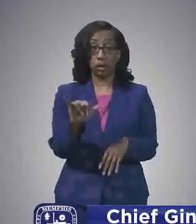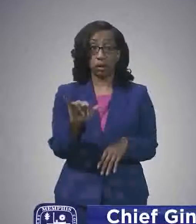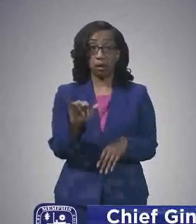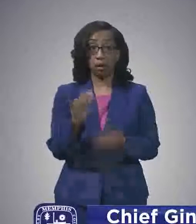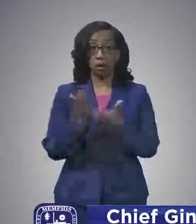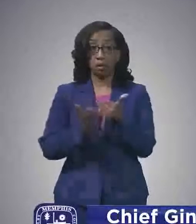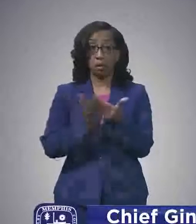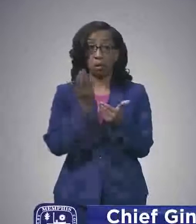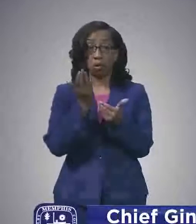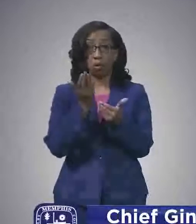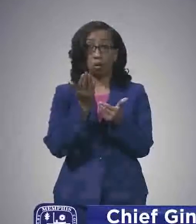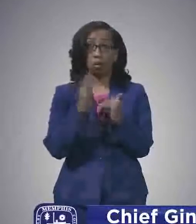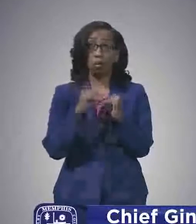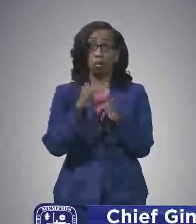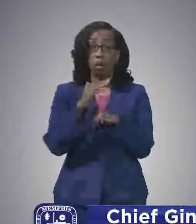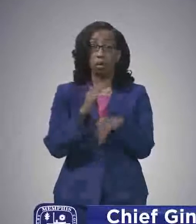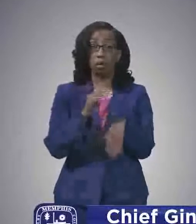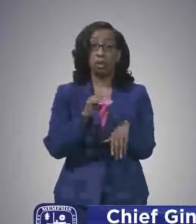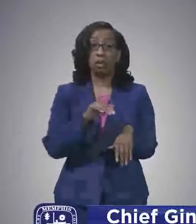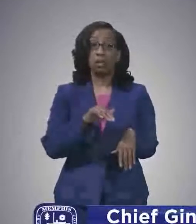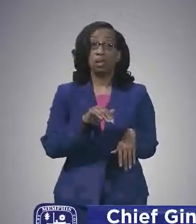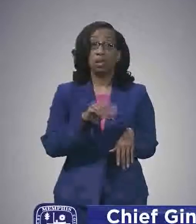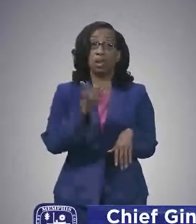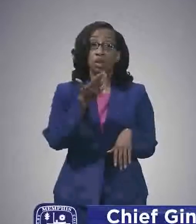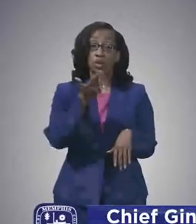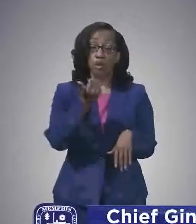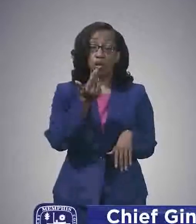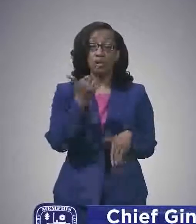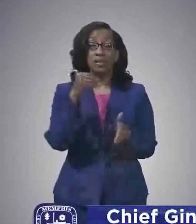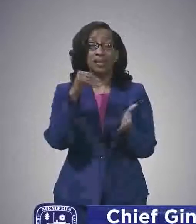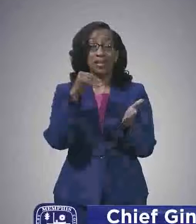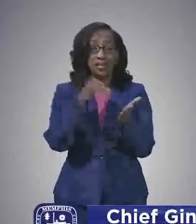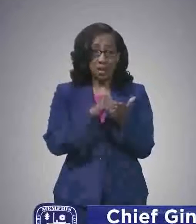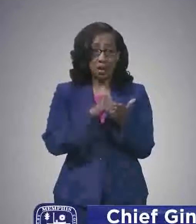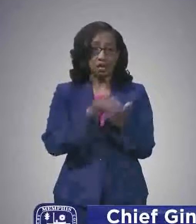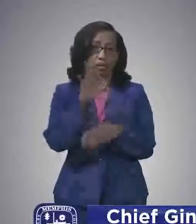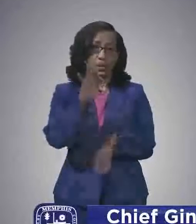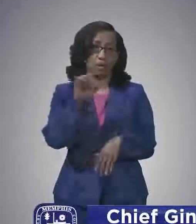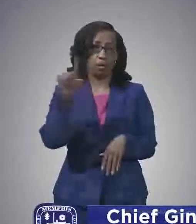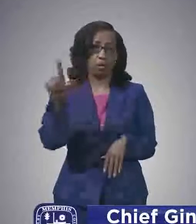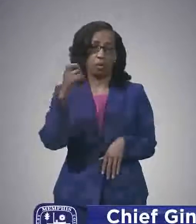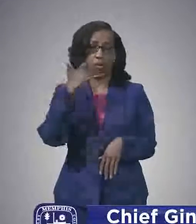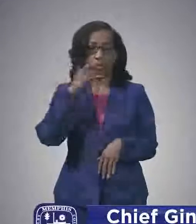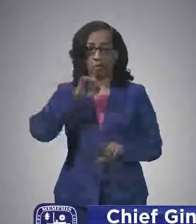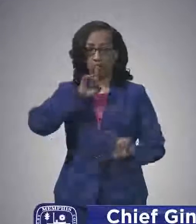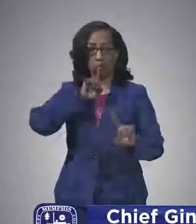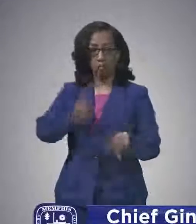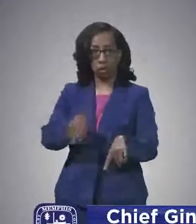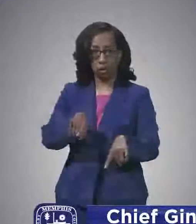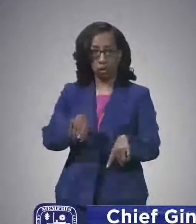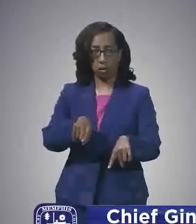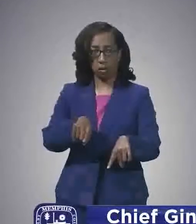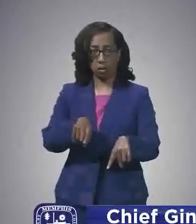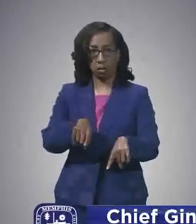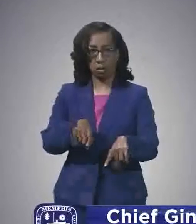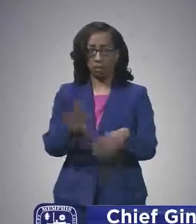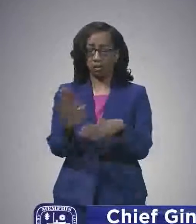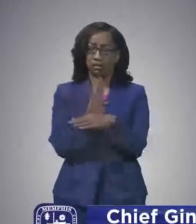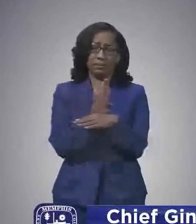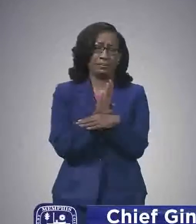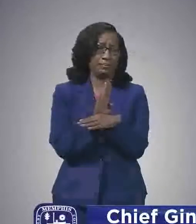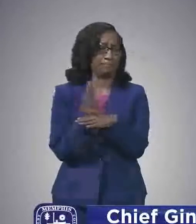almost over 13,000 calls, 911 calls that we responded to. One of the busiest months on